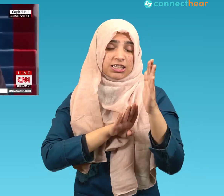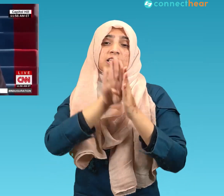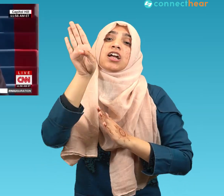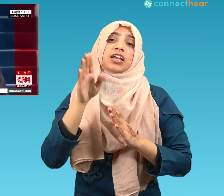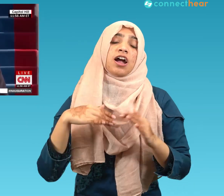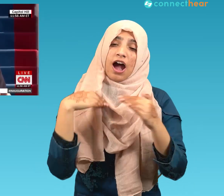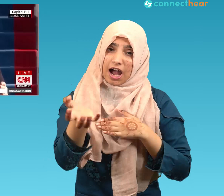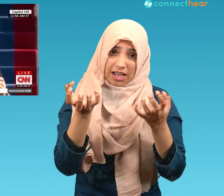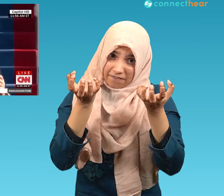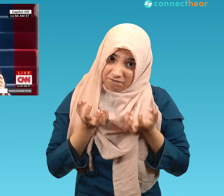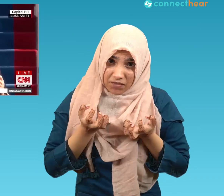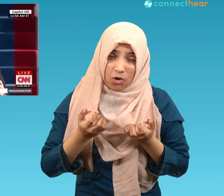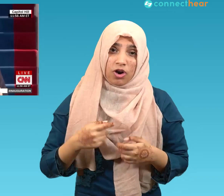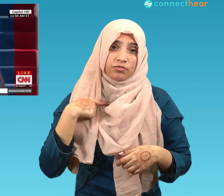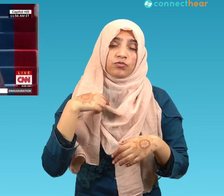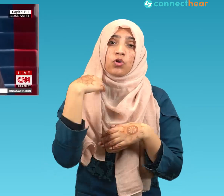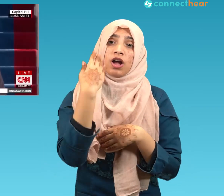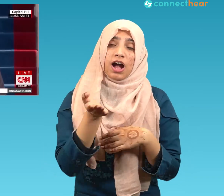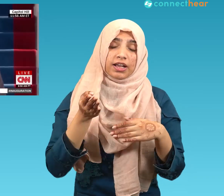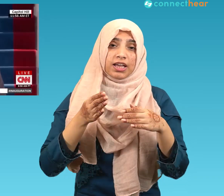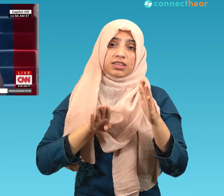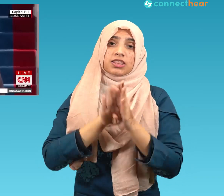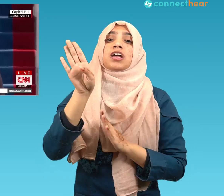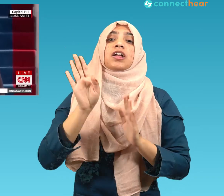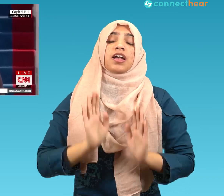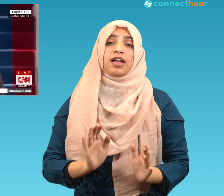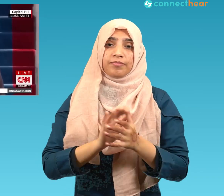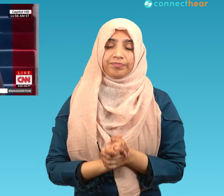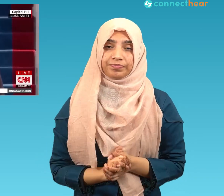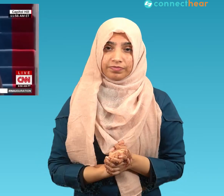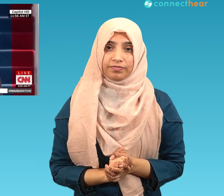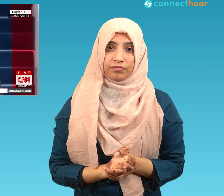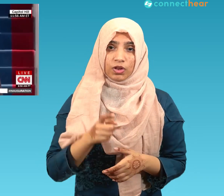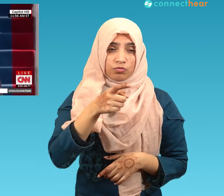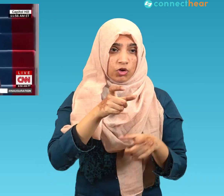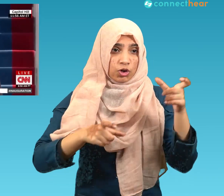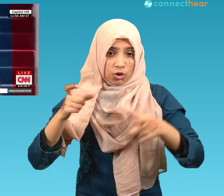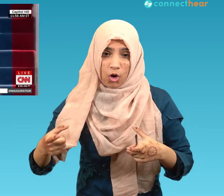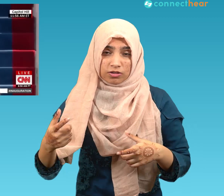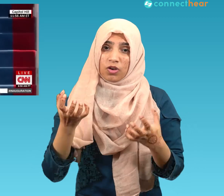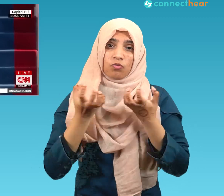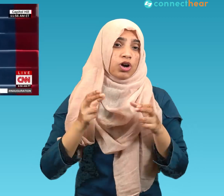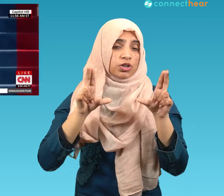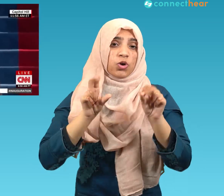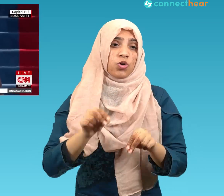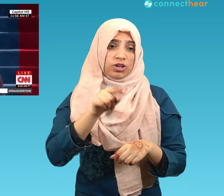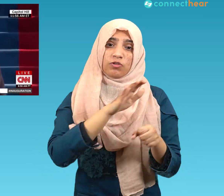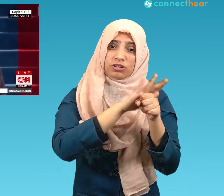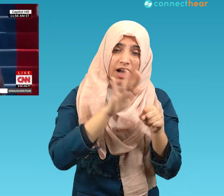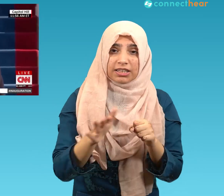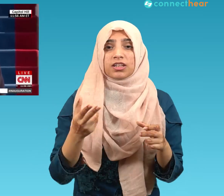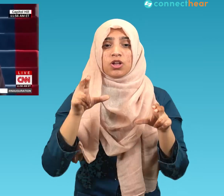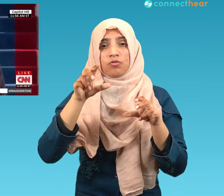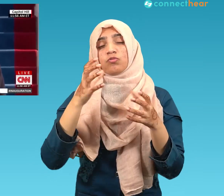now, a rise of political extremism, white supremacy, domestic terrorism, that we must